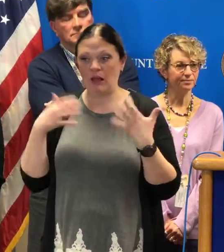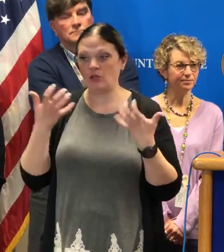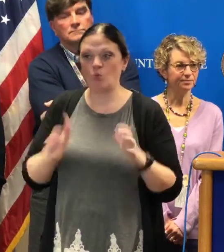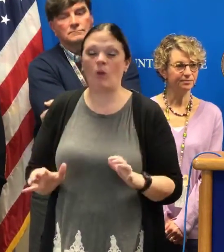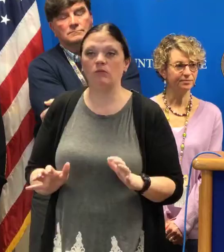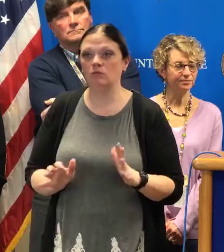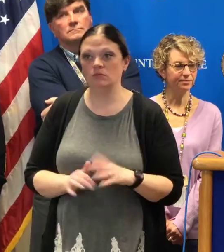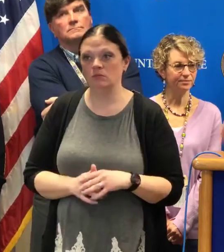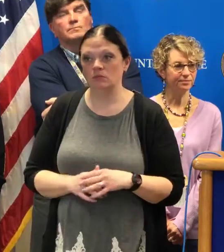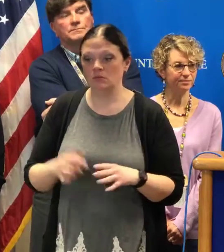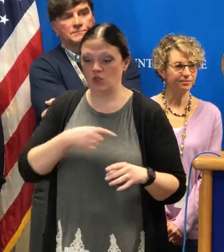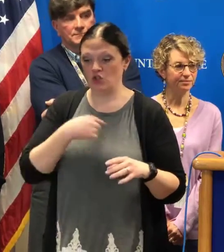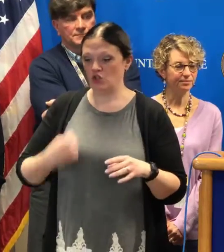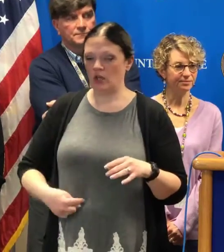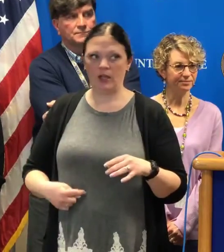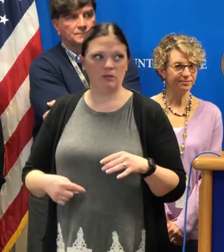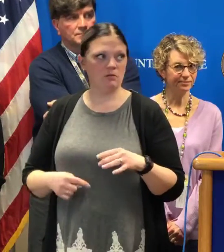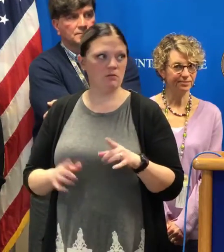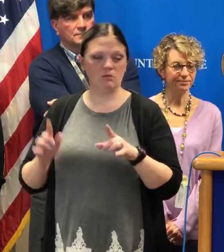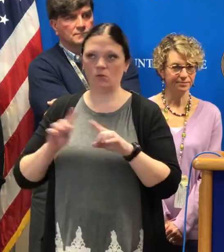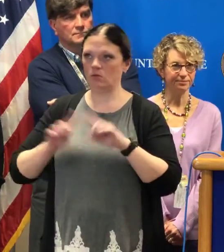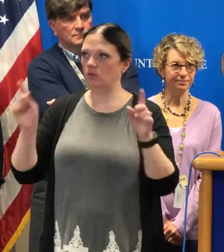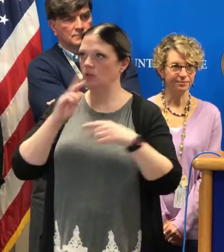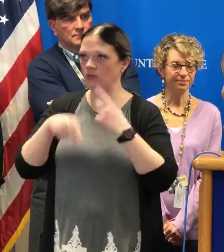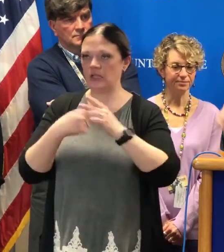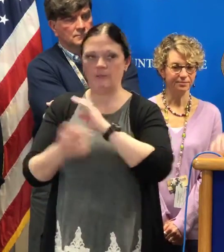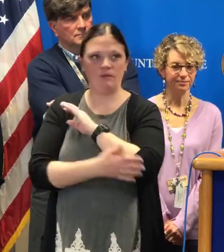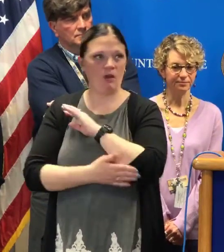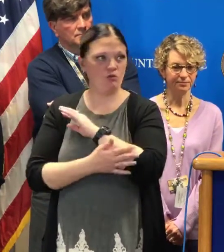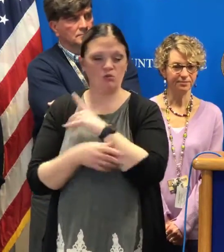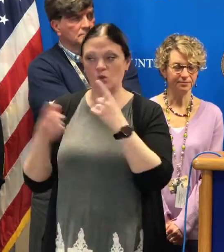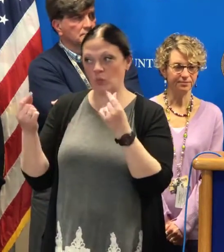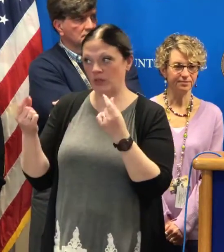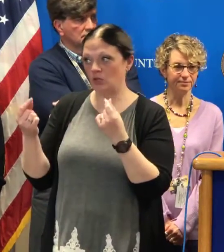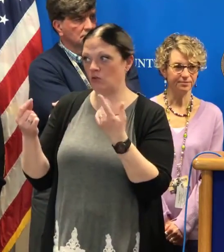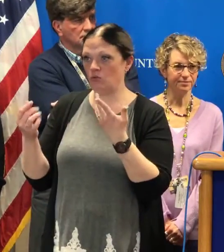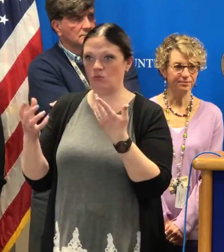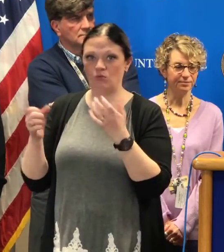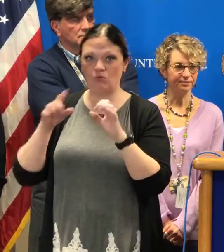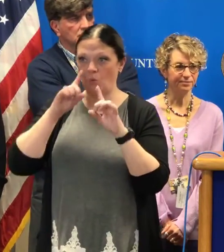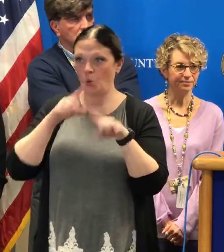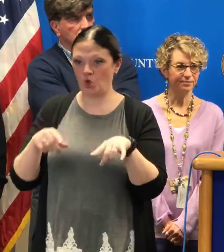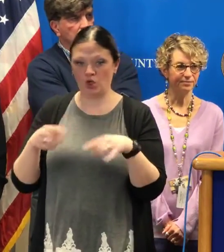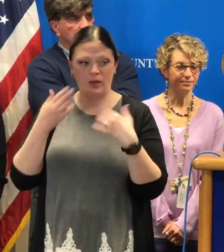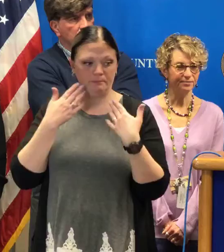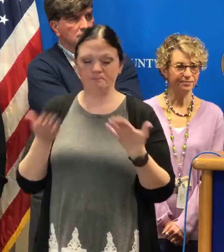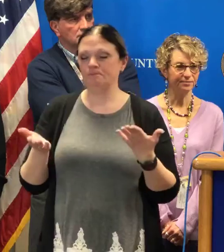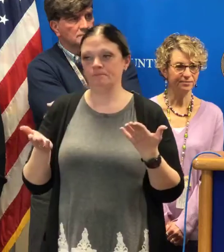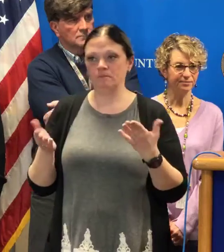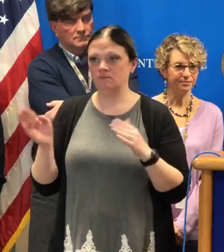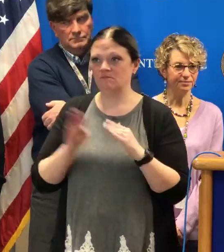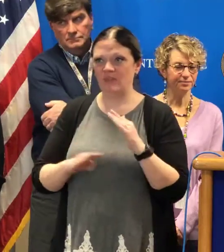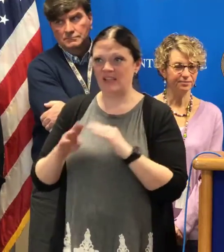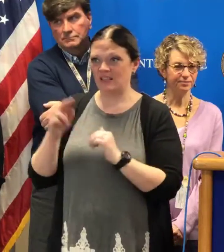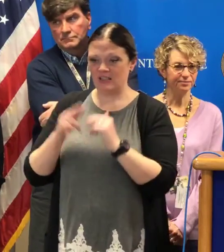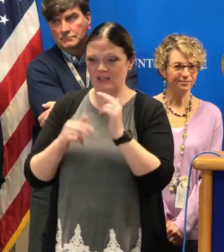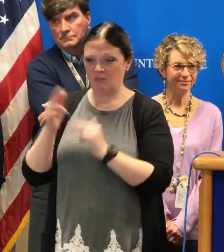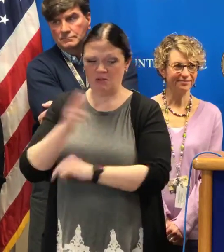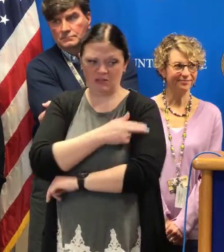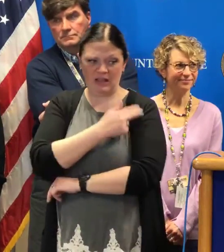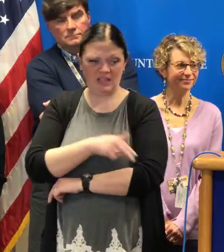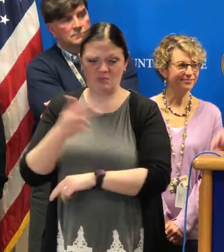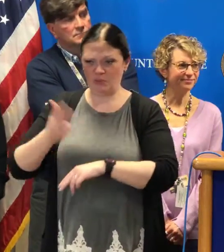do that. China is a whole different type of country and what they can do and order instantaneously. They basically build a hospital in